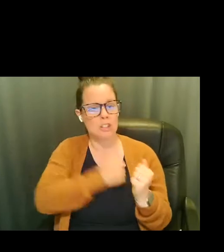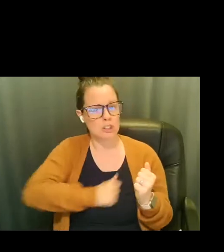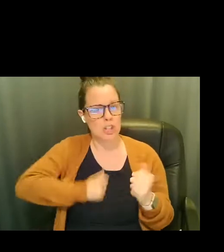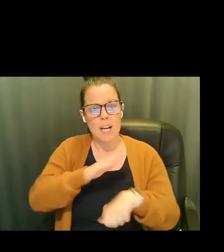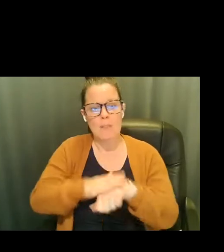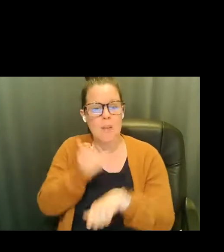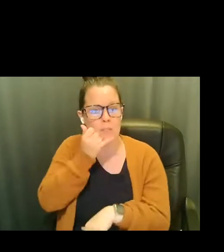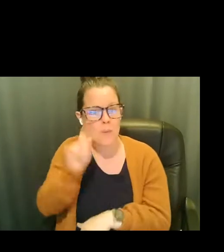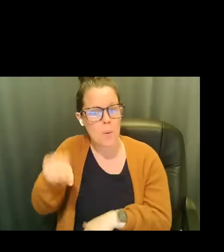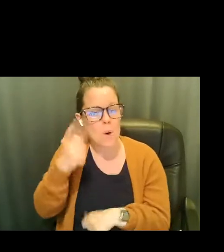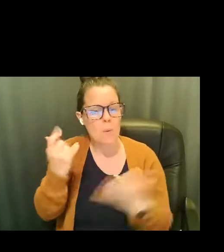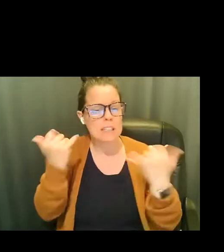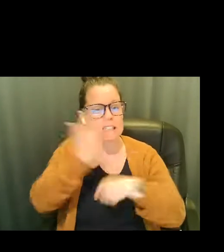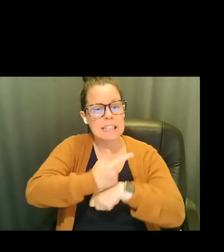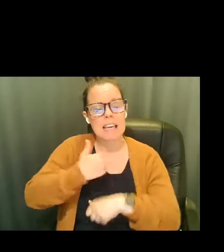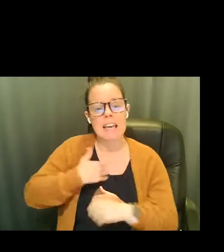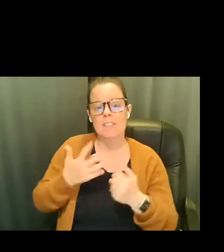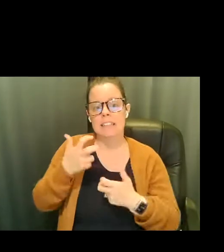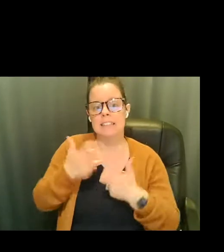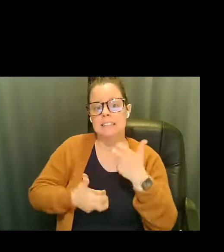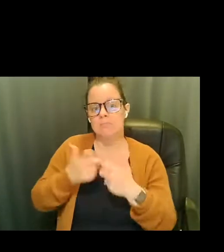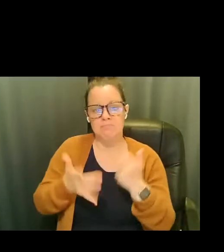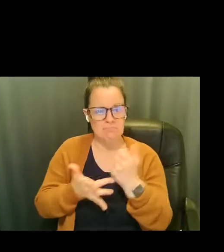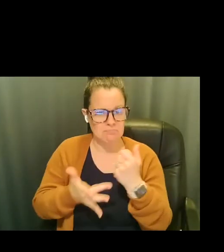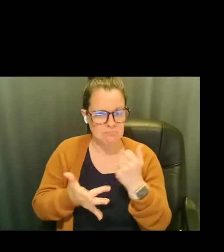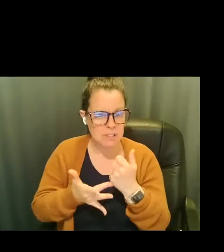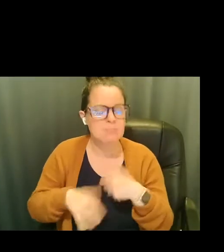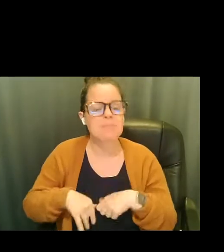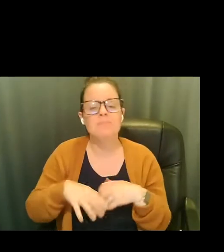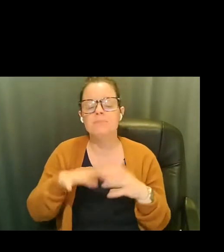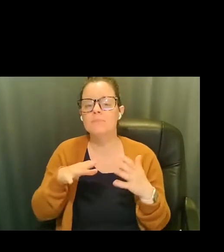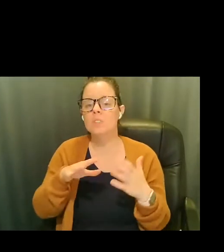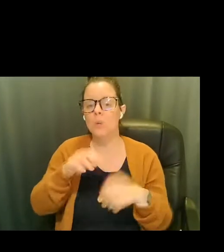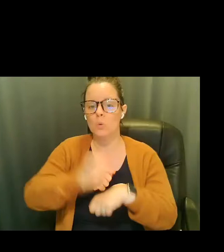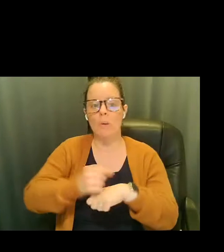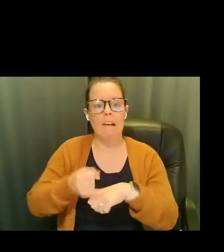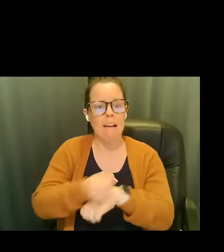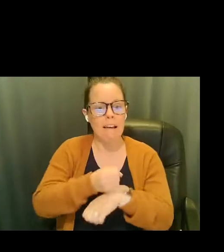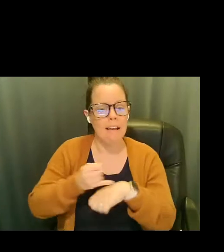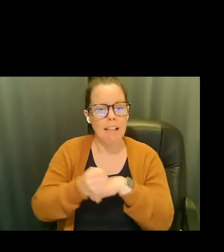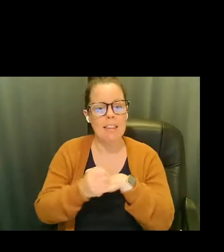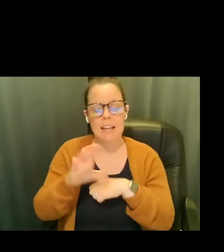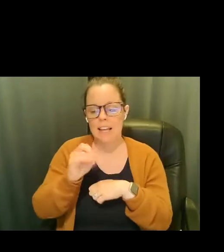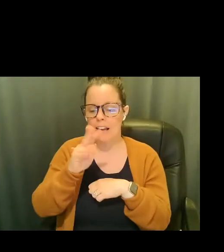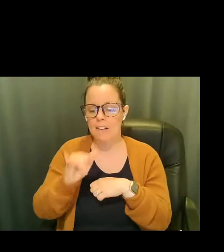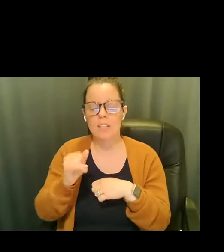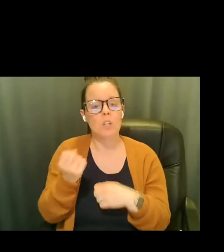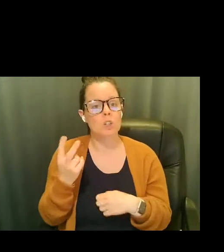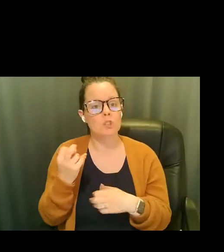phone only today. We're having some internet issues. For Rock Island County today, we have 12 new cases